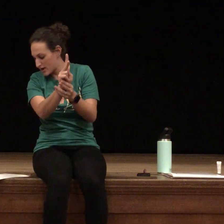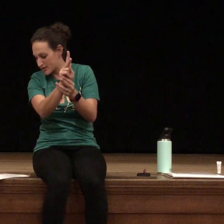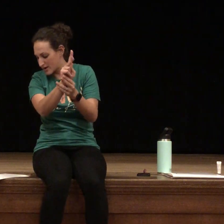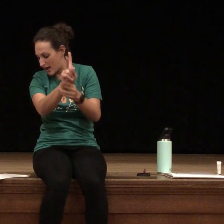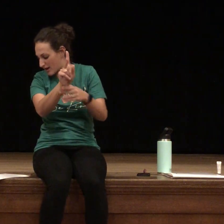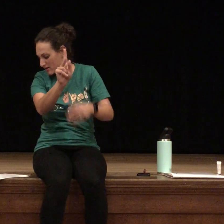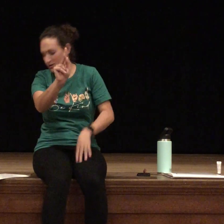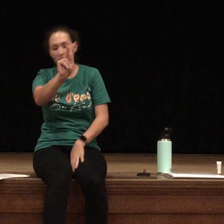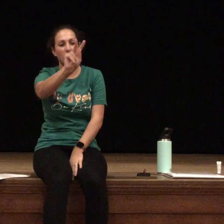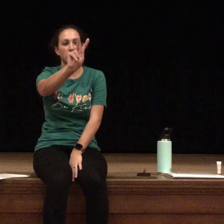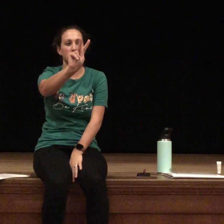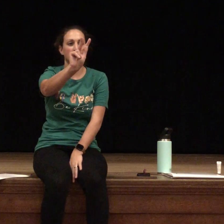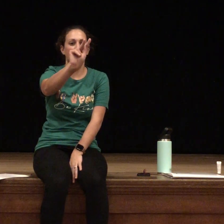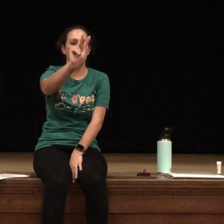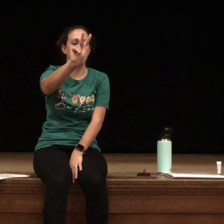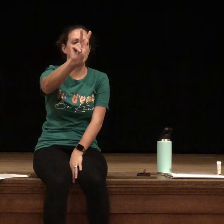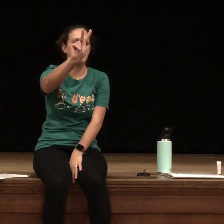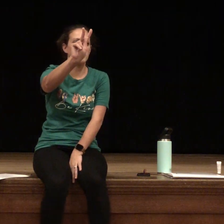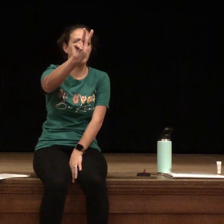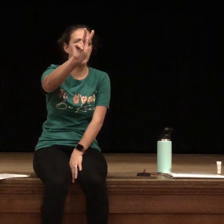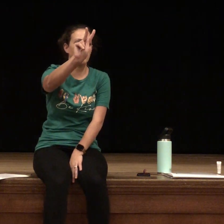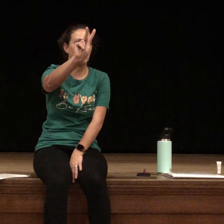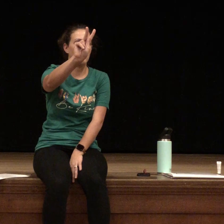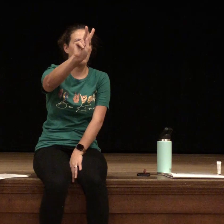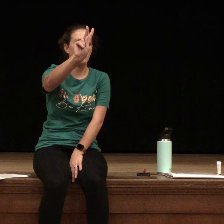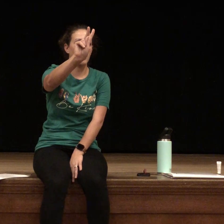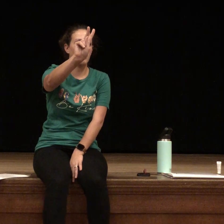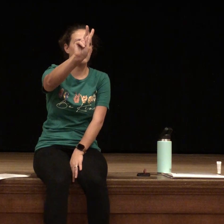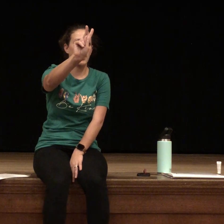is K. It kind of looks like that thumb is in between, but it goes on